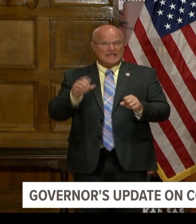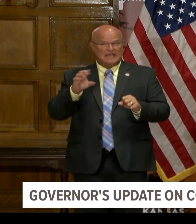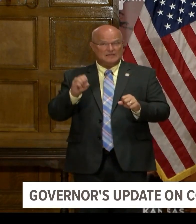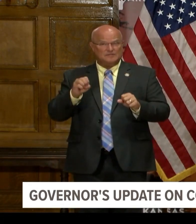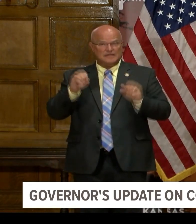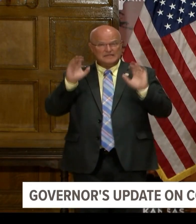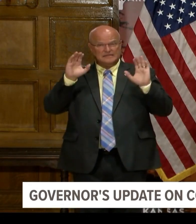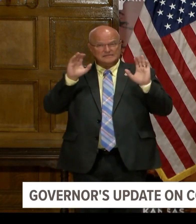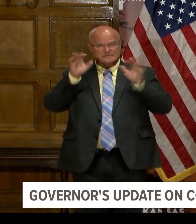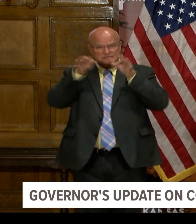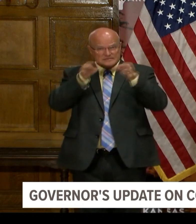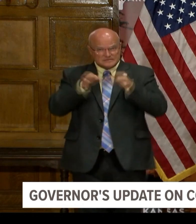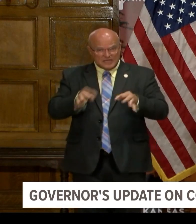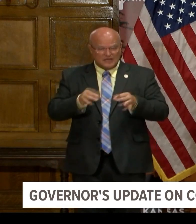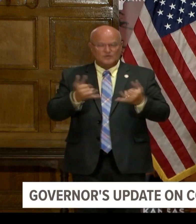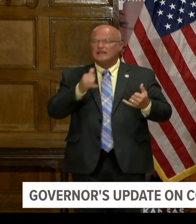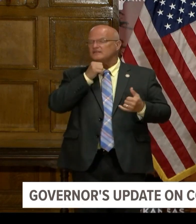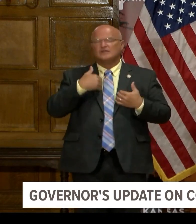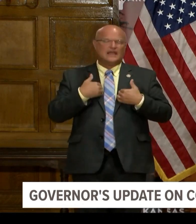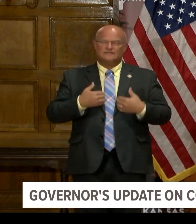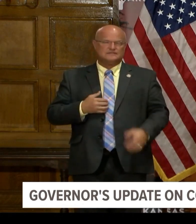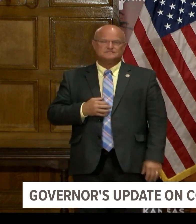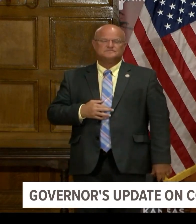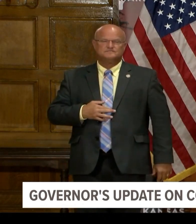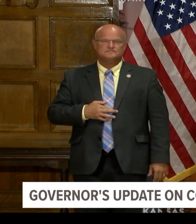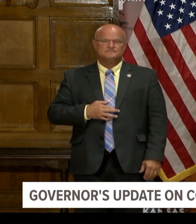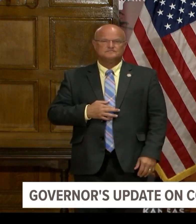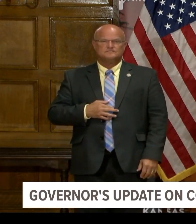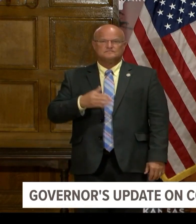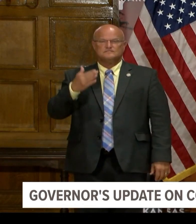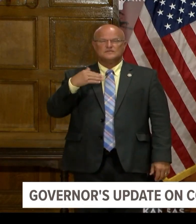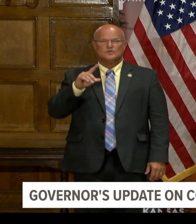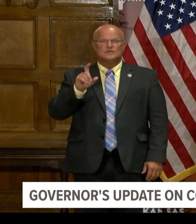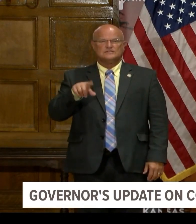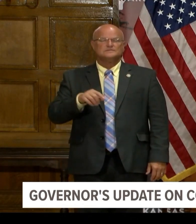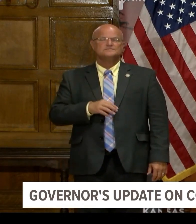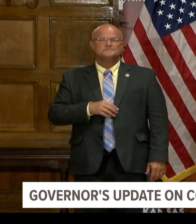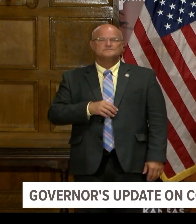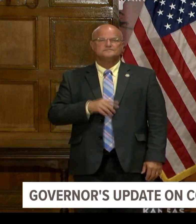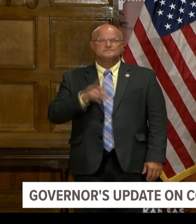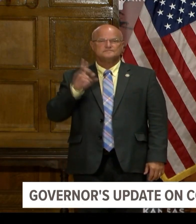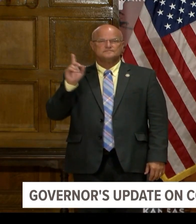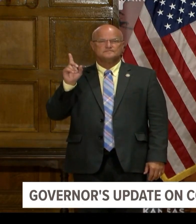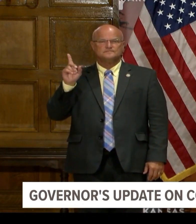narrowed down, but we do not have that now. Next question.